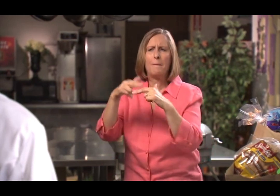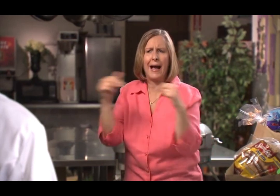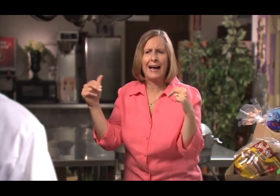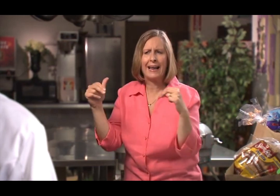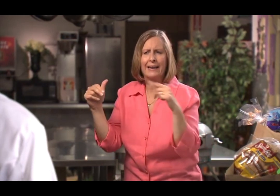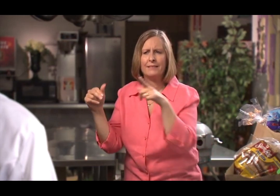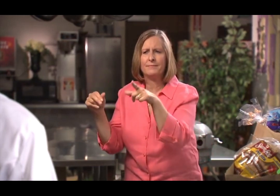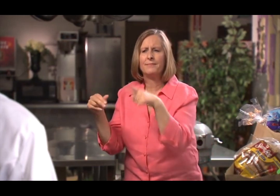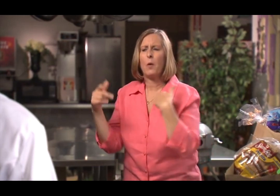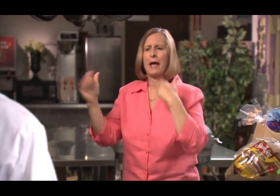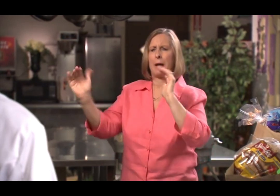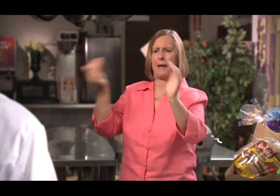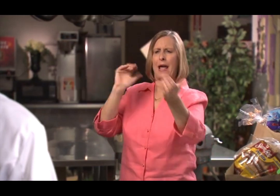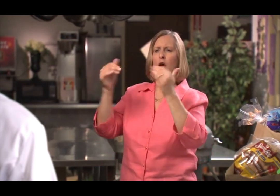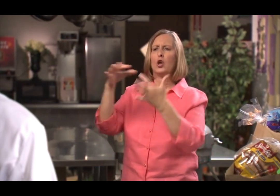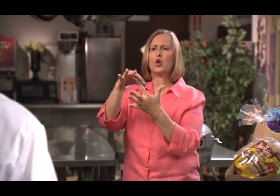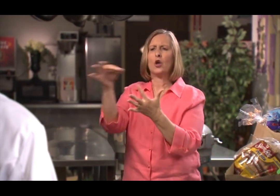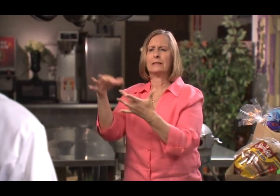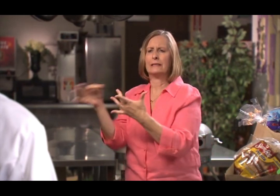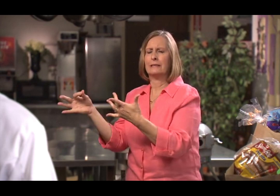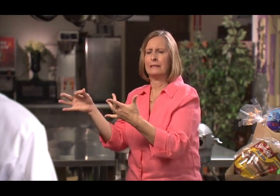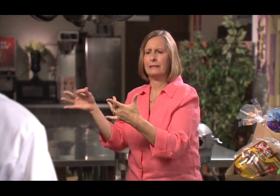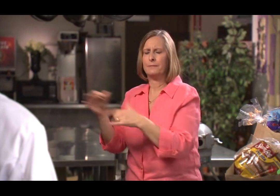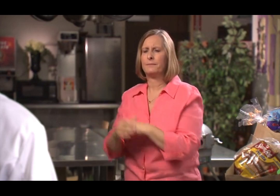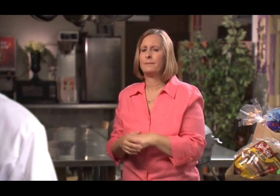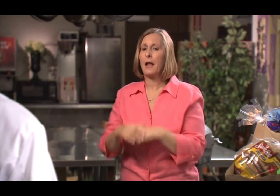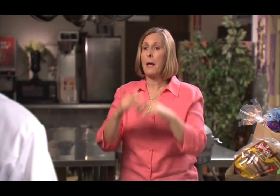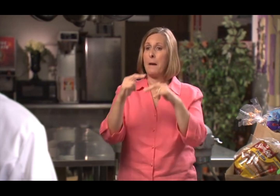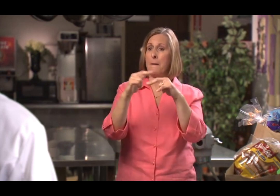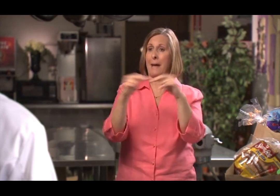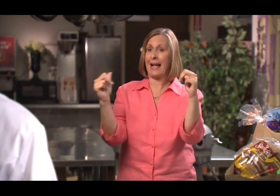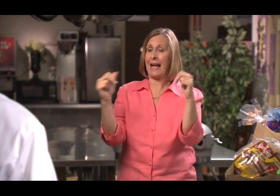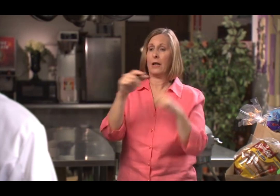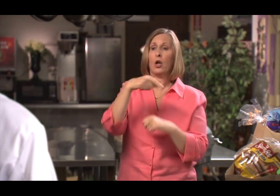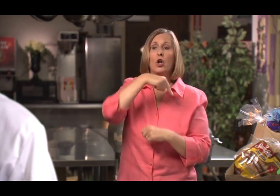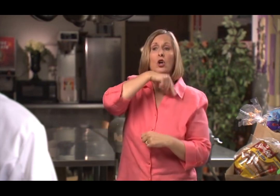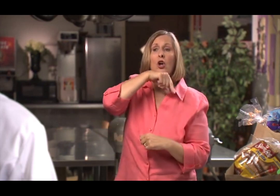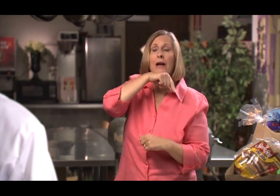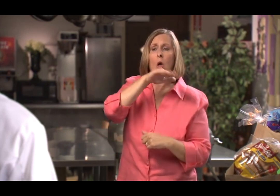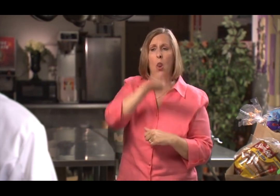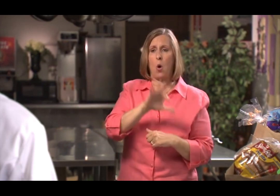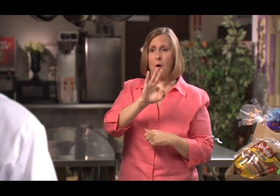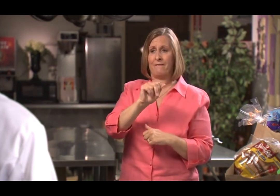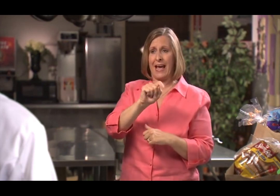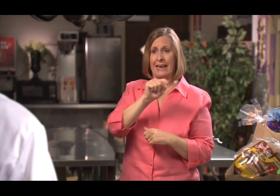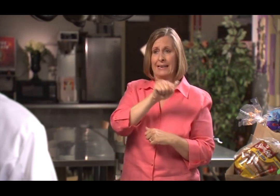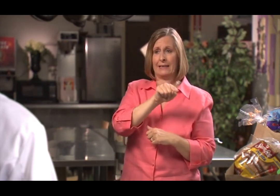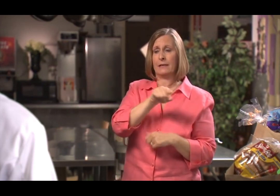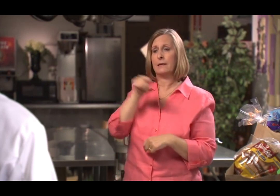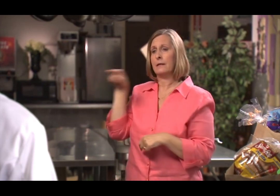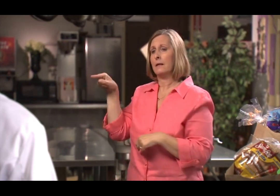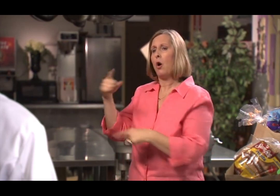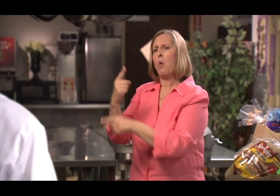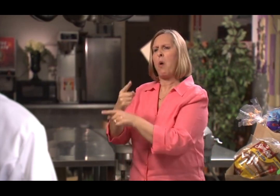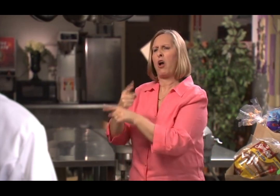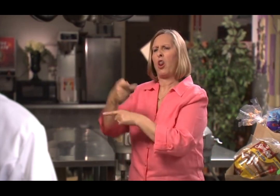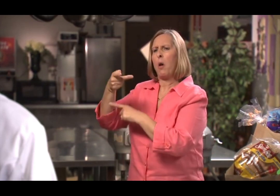talk about bacon. Let's compare two bacon choices, a low-fat turkey bacon and a regular pork